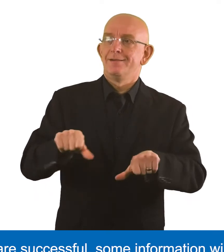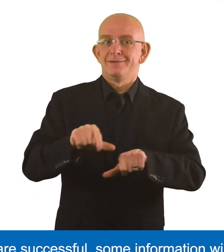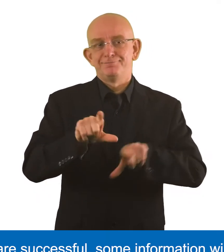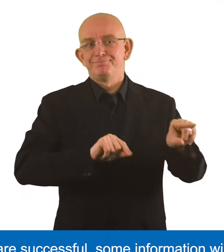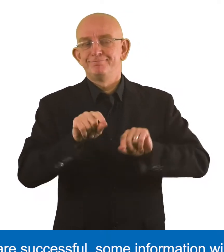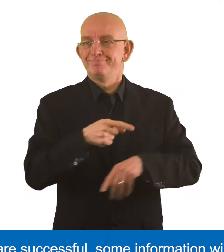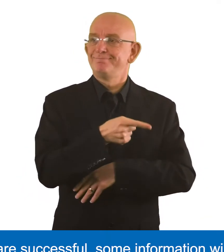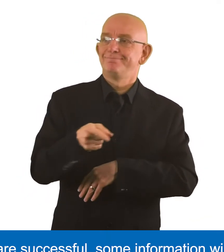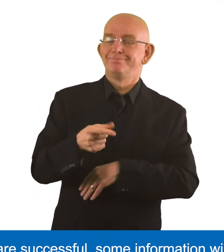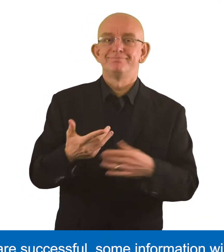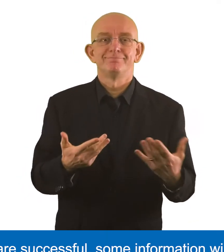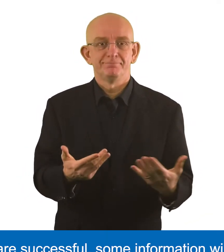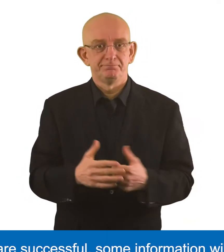appointees.